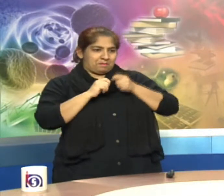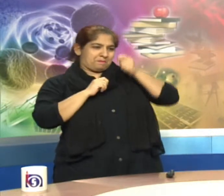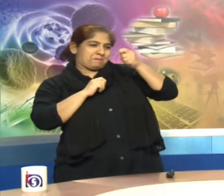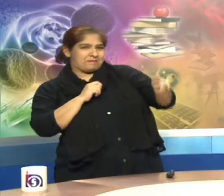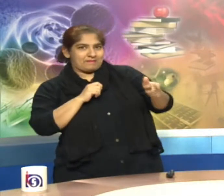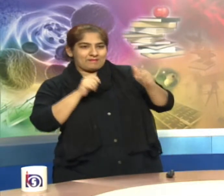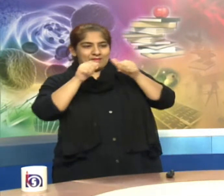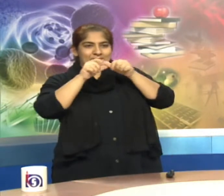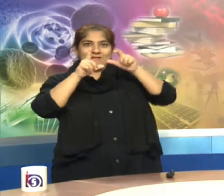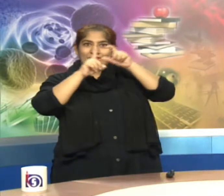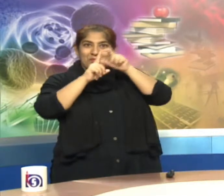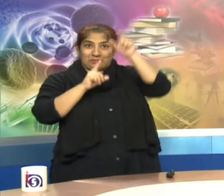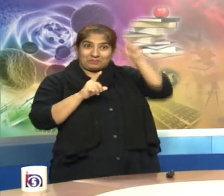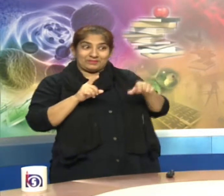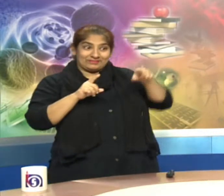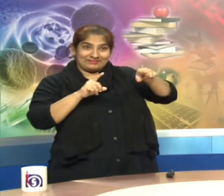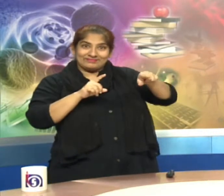Advertising is a